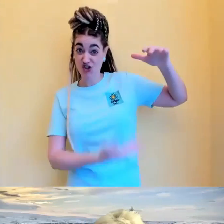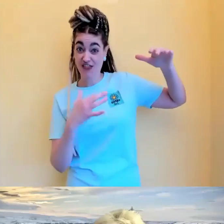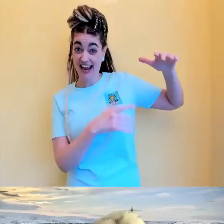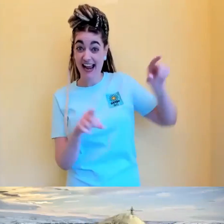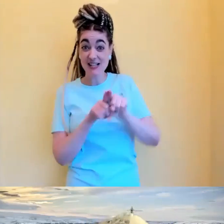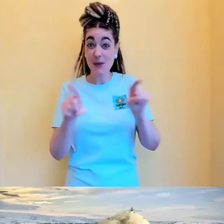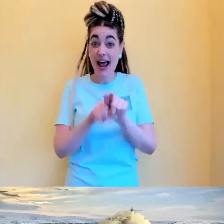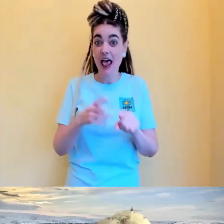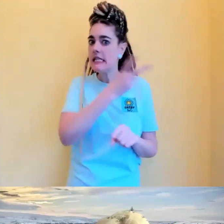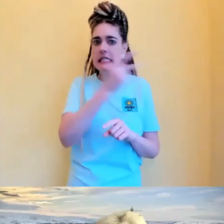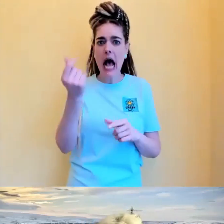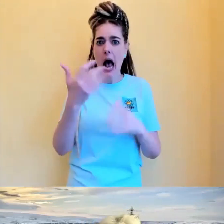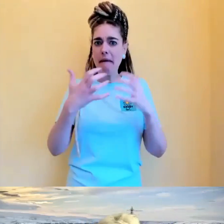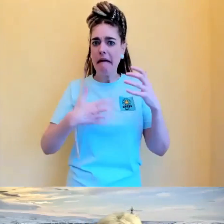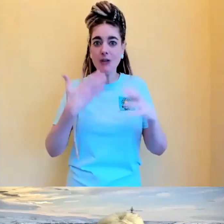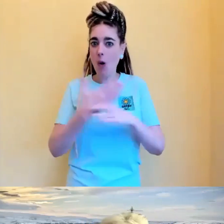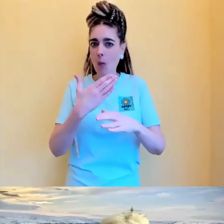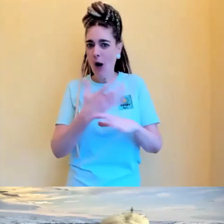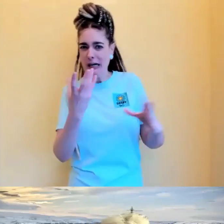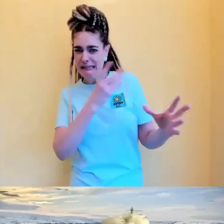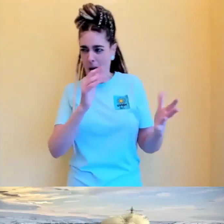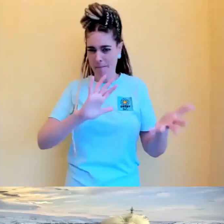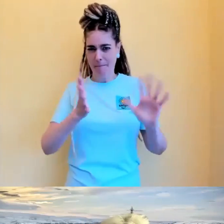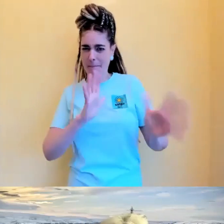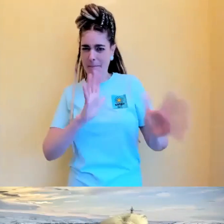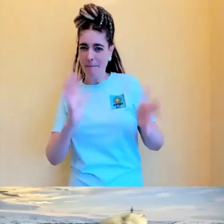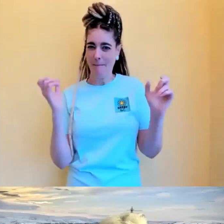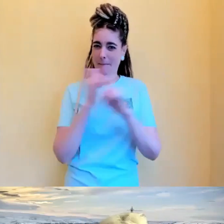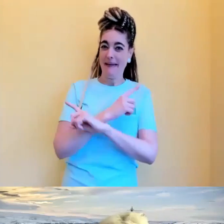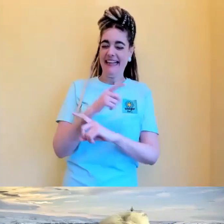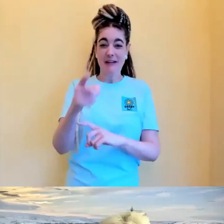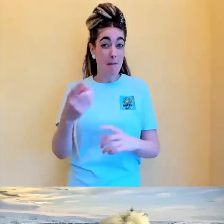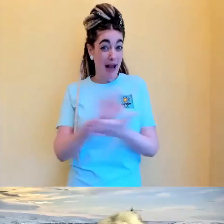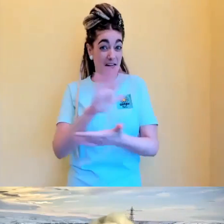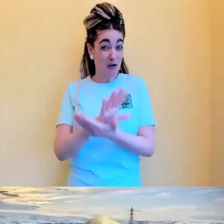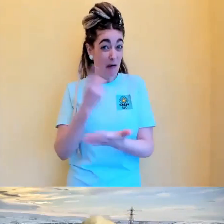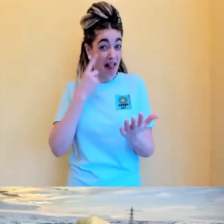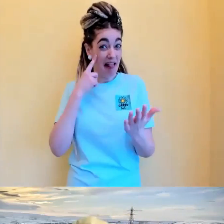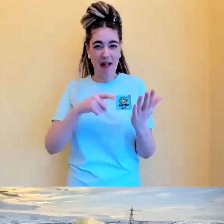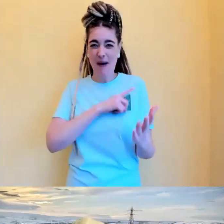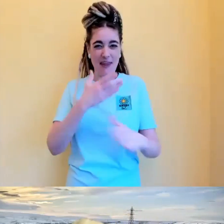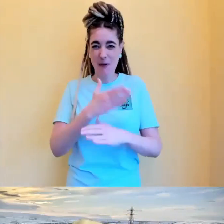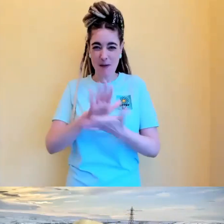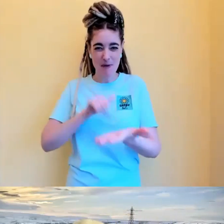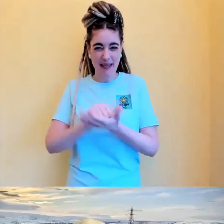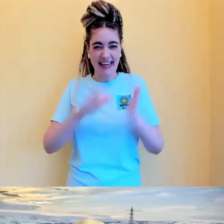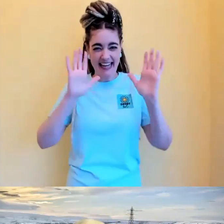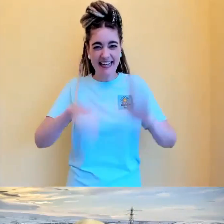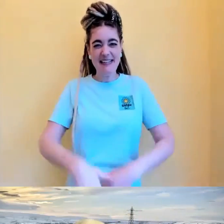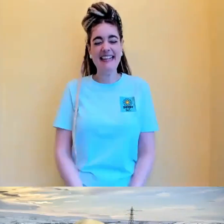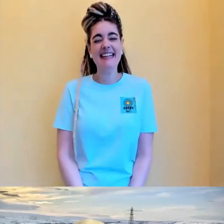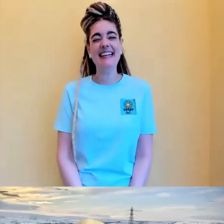way they should do. So that you might quite enjoy seeing what comes out of them, because they're not all functioning. I've got a question